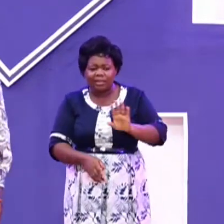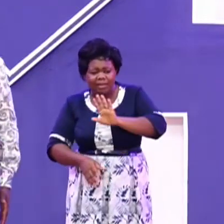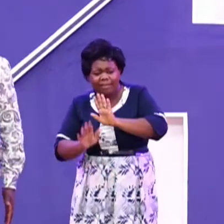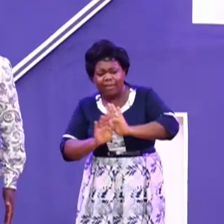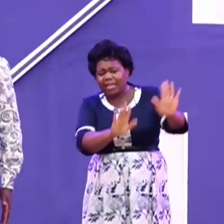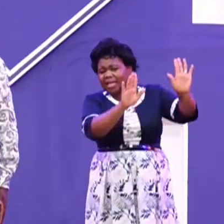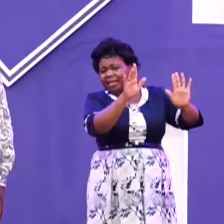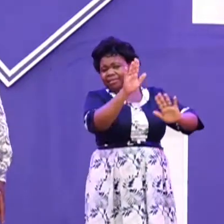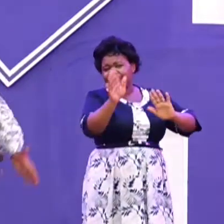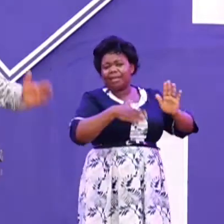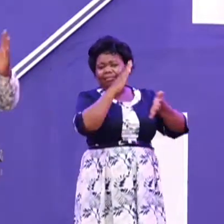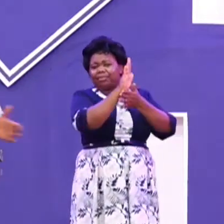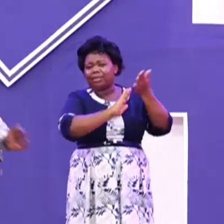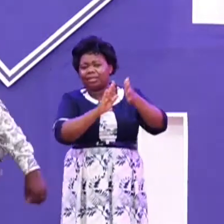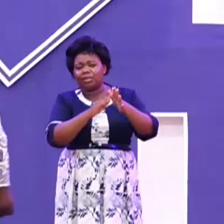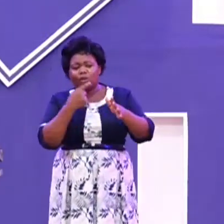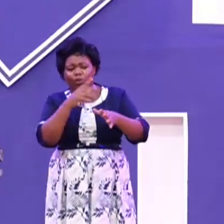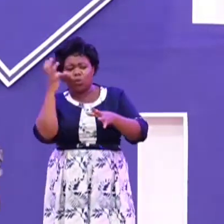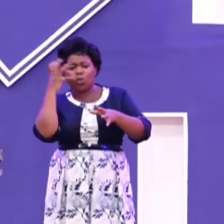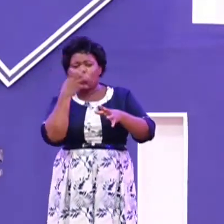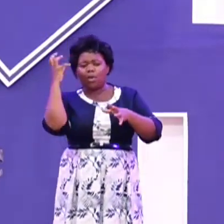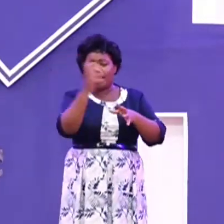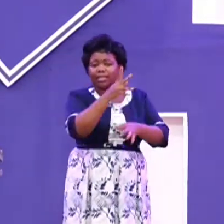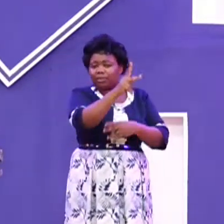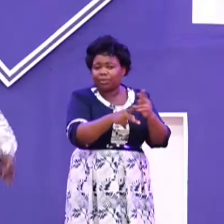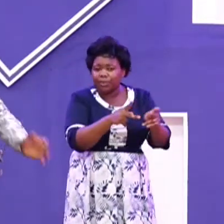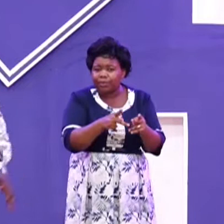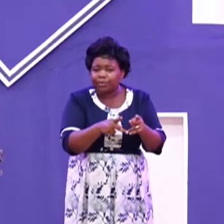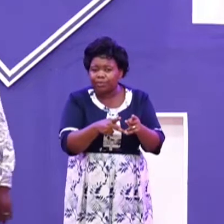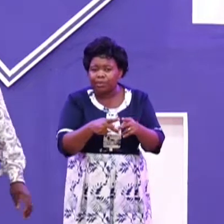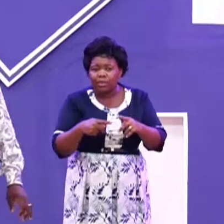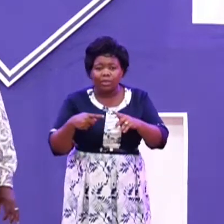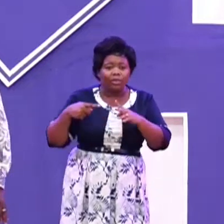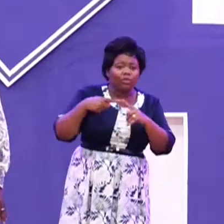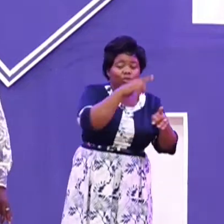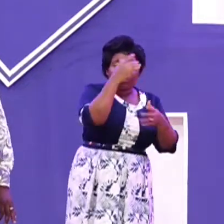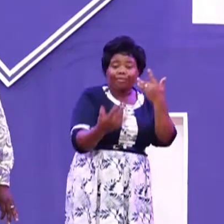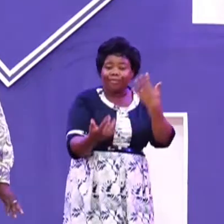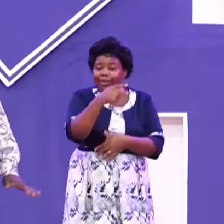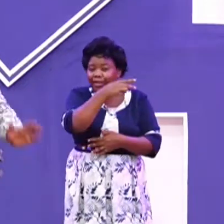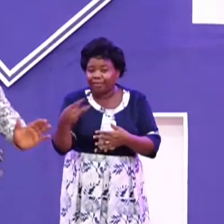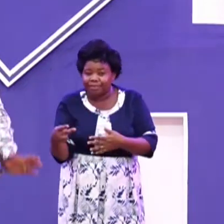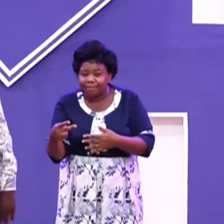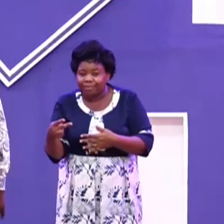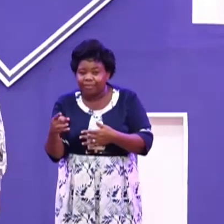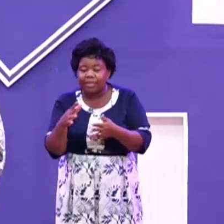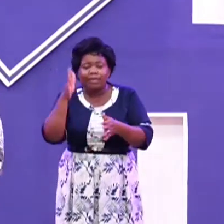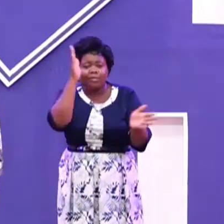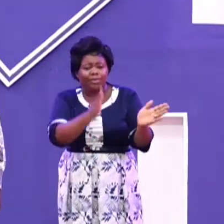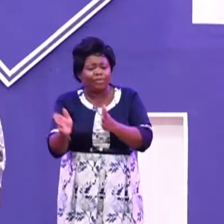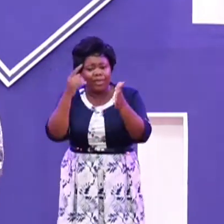from me, you cast into the eternal fire, prepared for